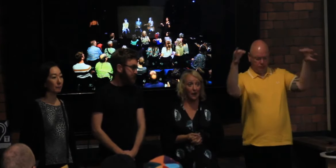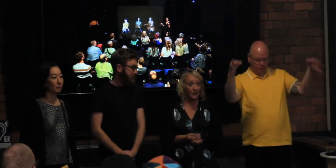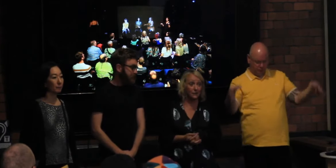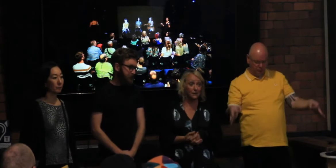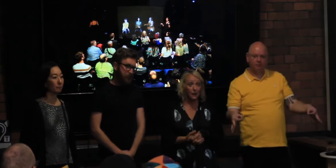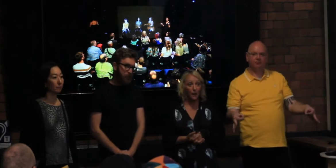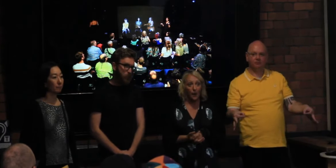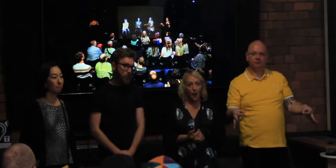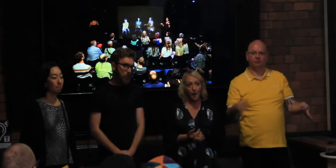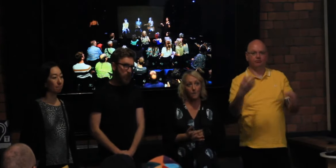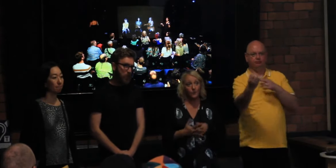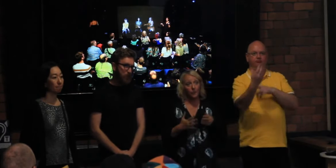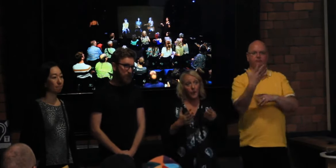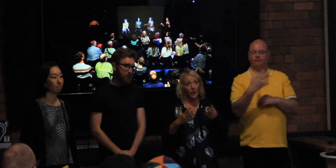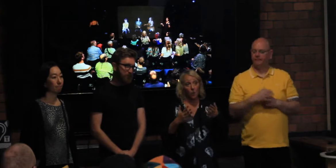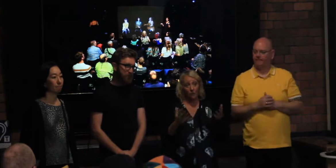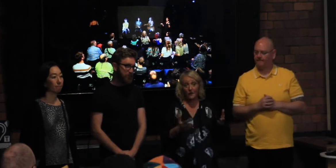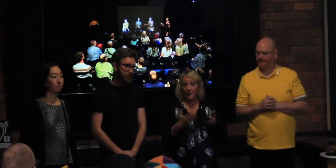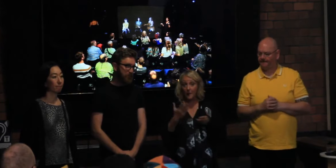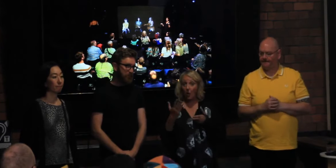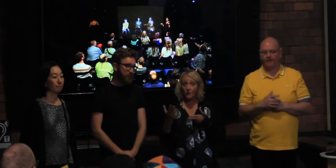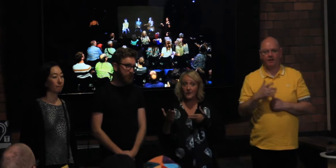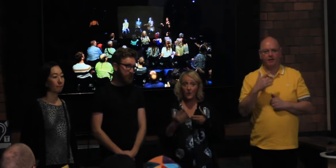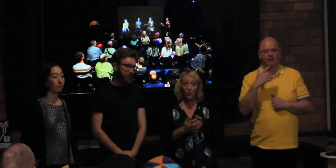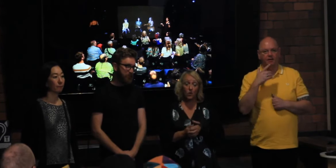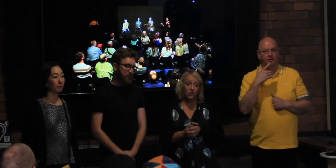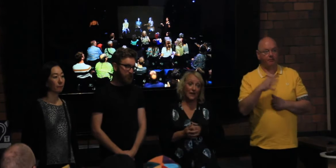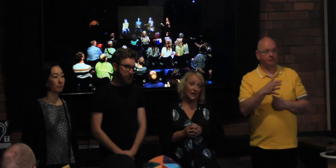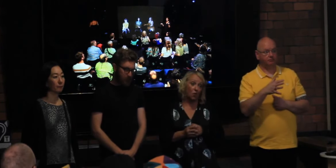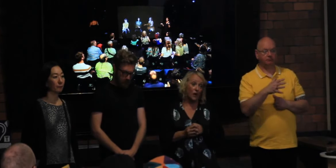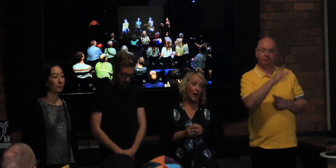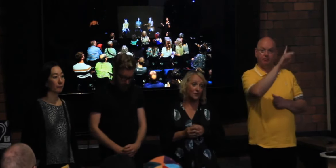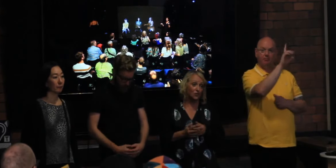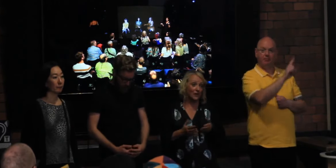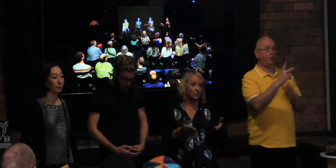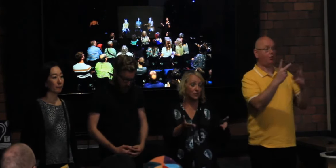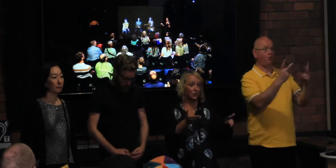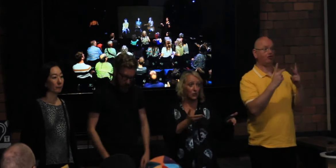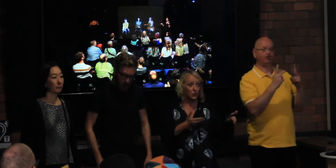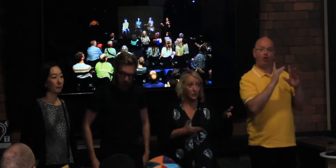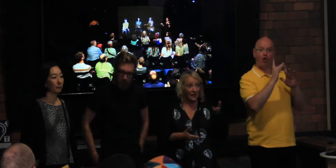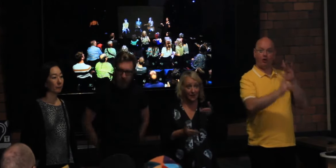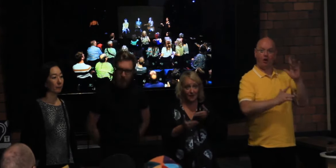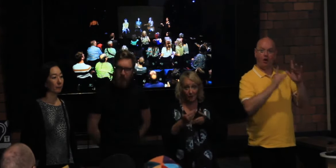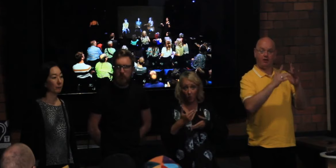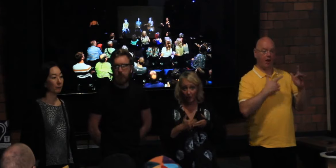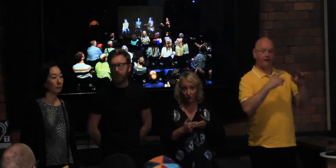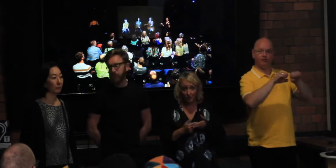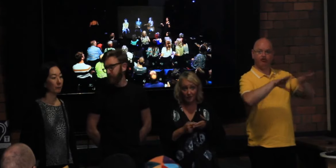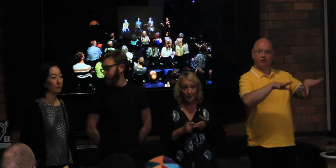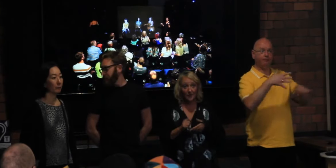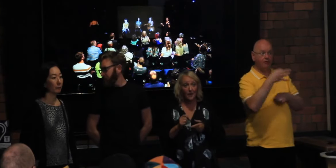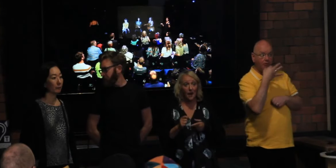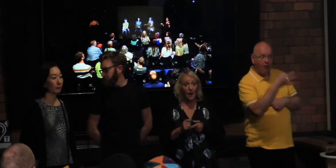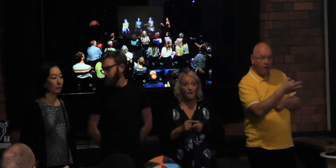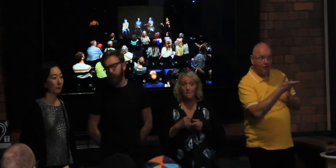in Silence. We've asked people, obviously, who are watching it on the live stream to send us some